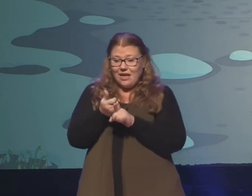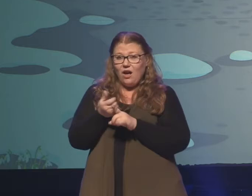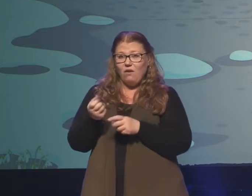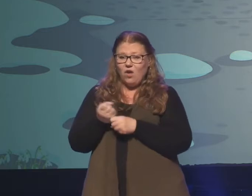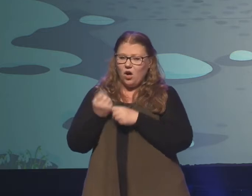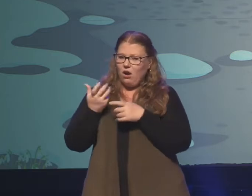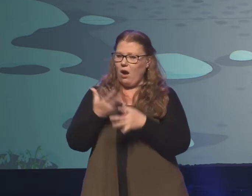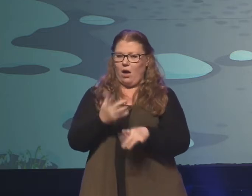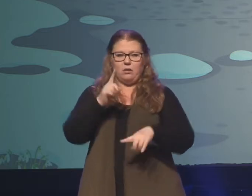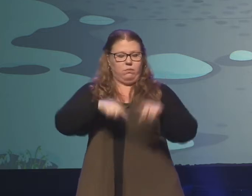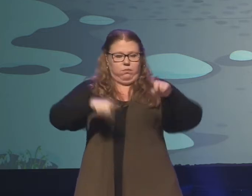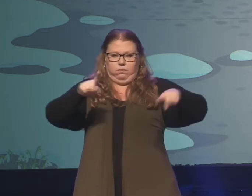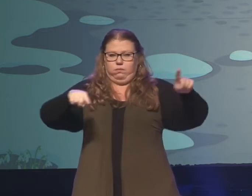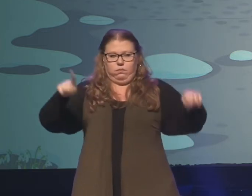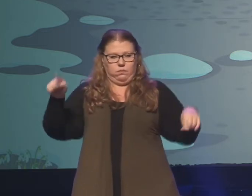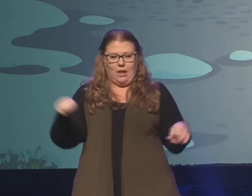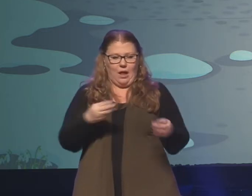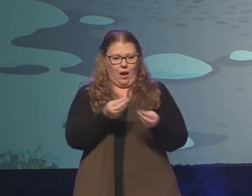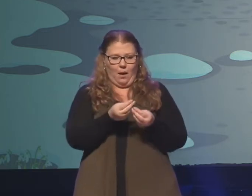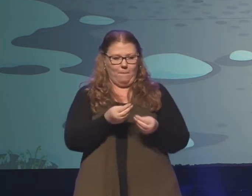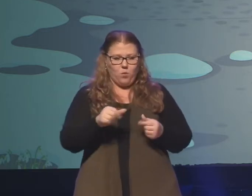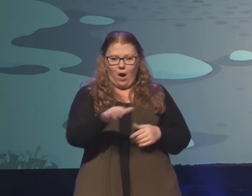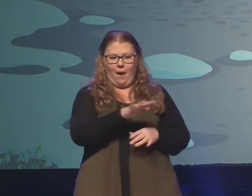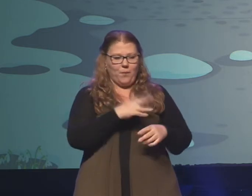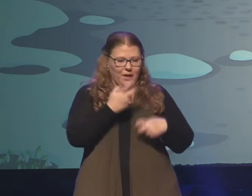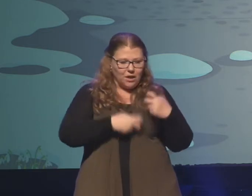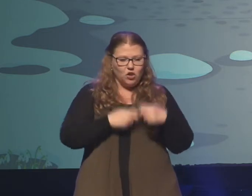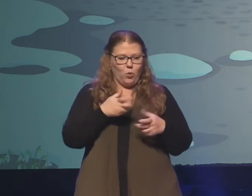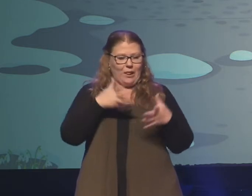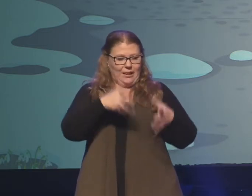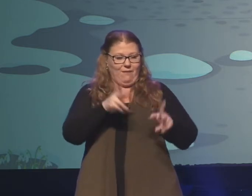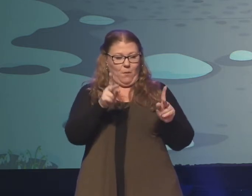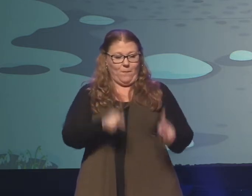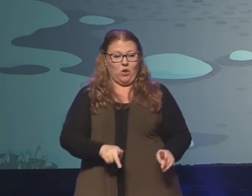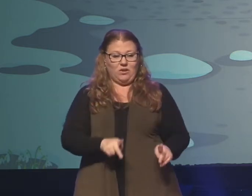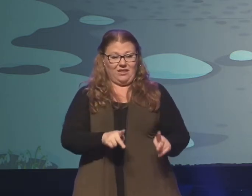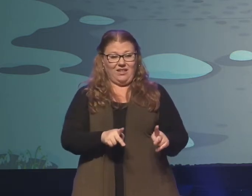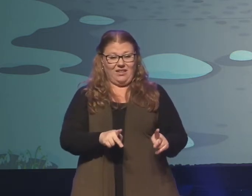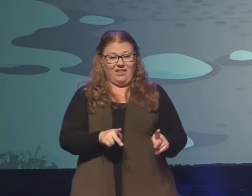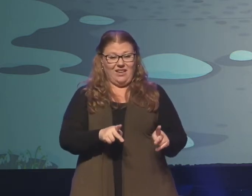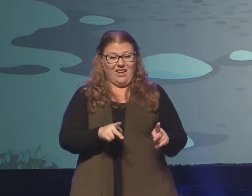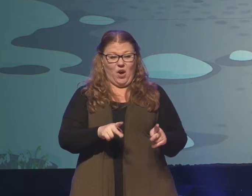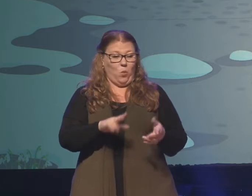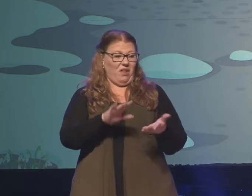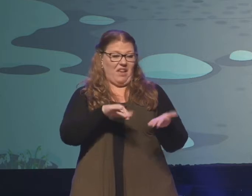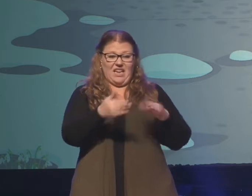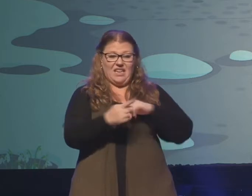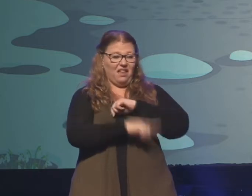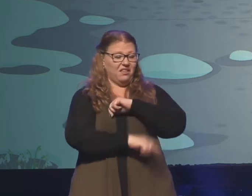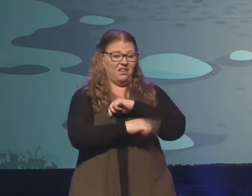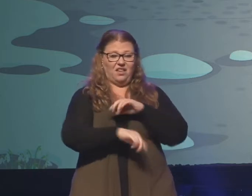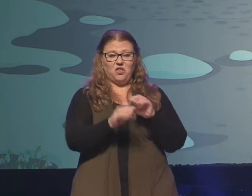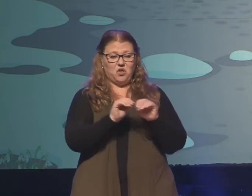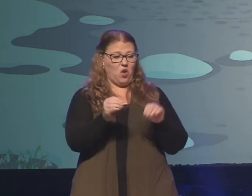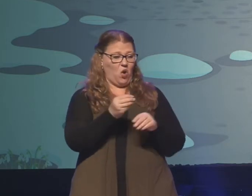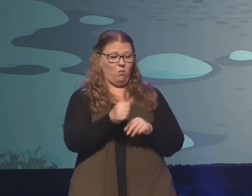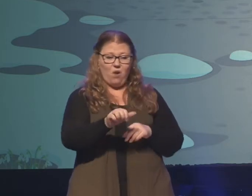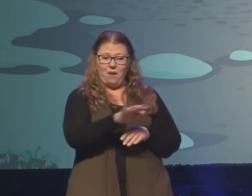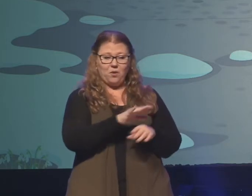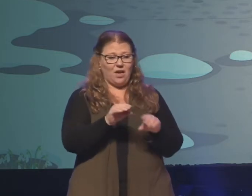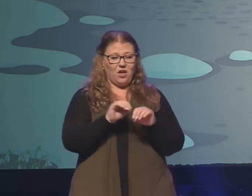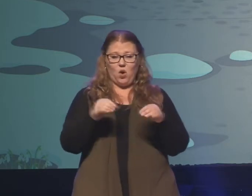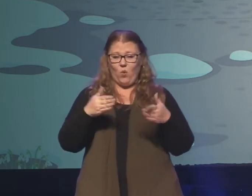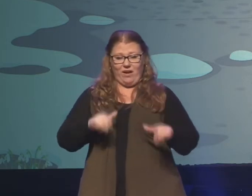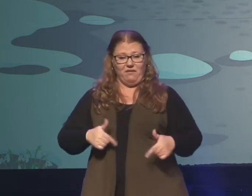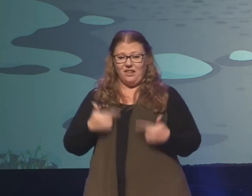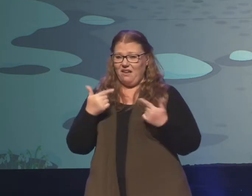it all types of property issues and would leave a person literally with a death sentence. No property, no way of living, no way of being cared